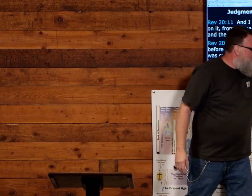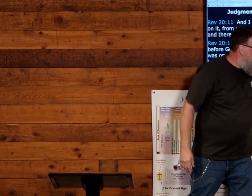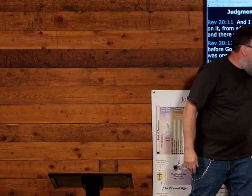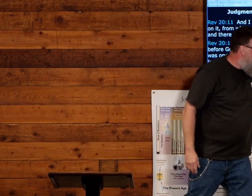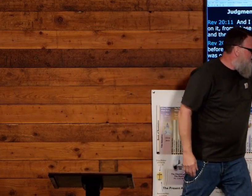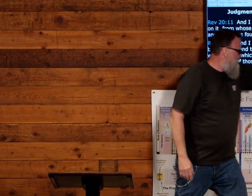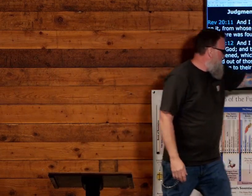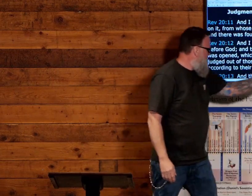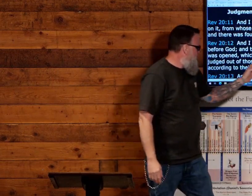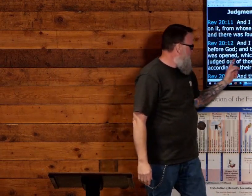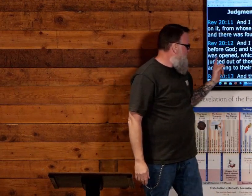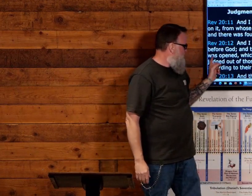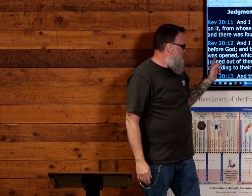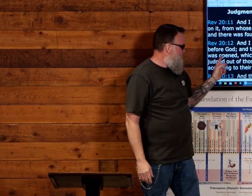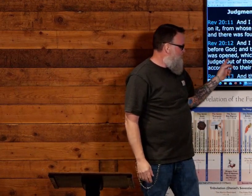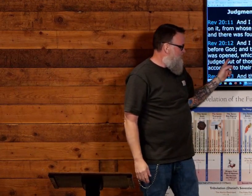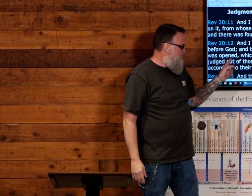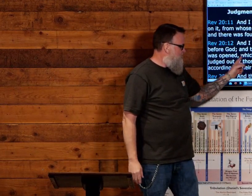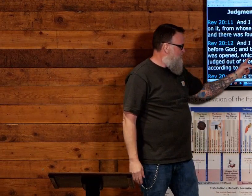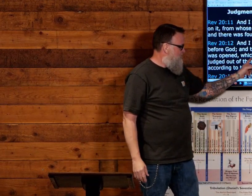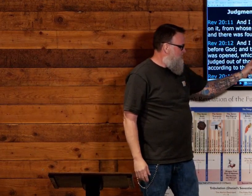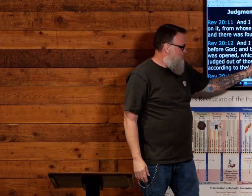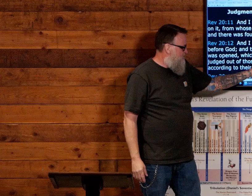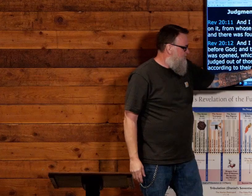And another book was opened, which is the book of life.